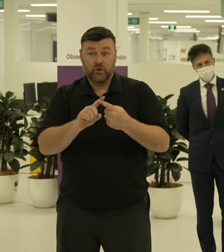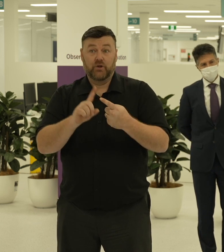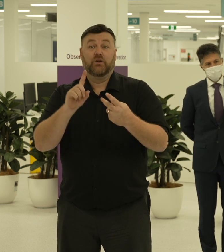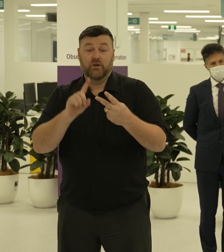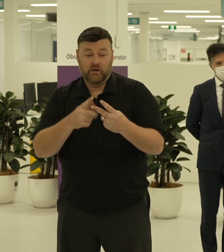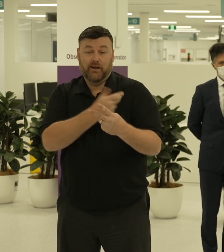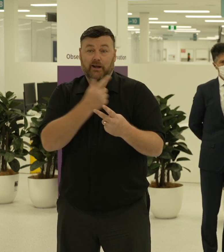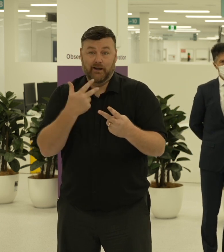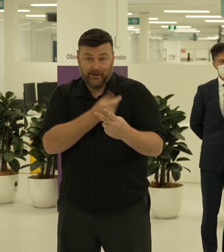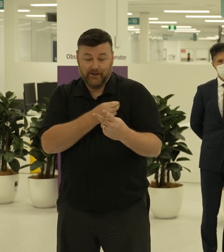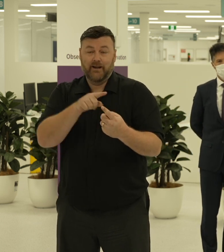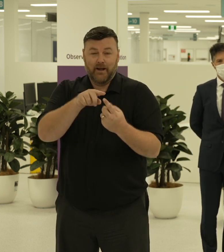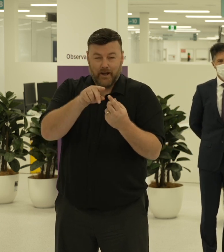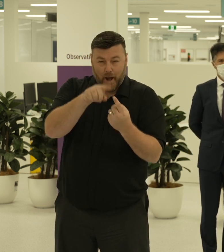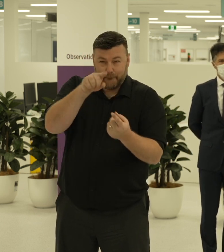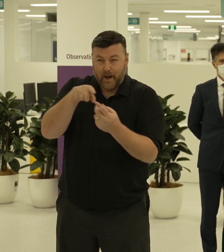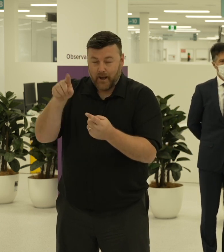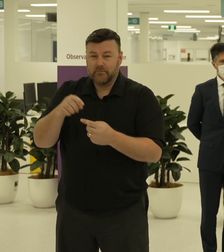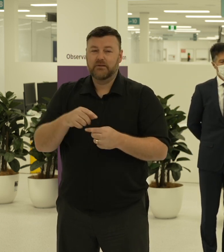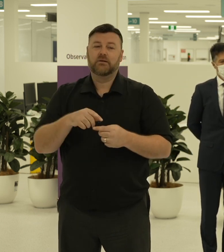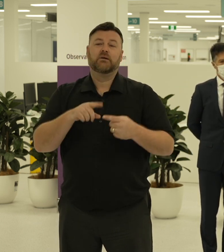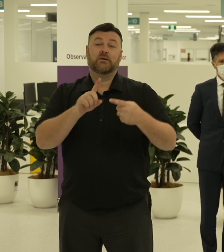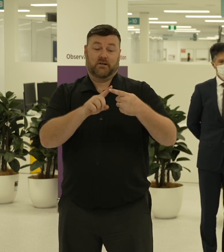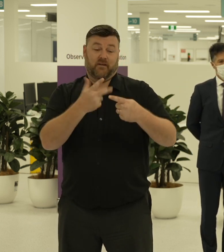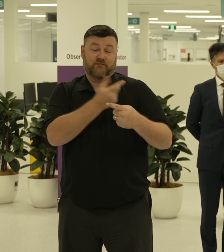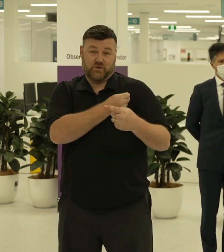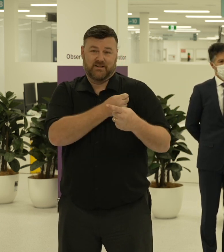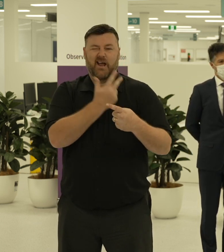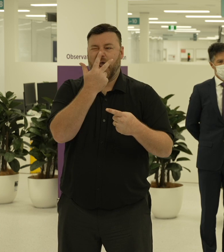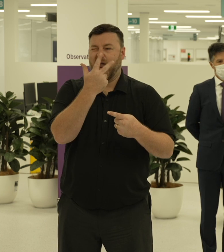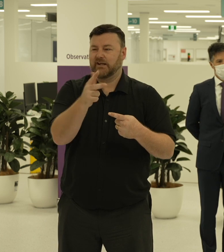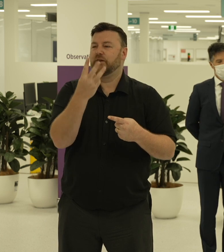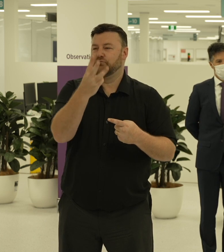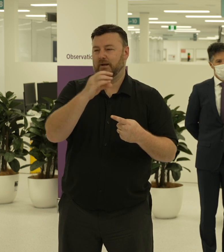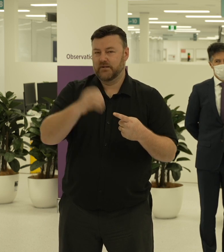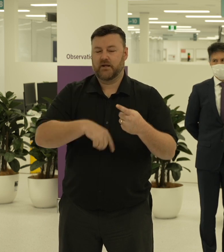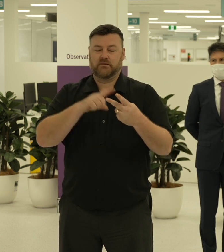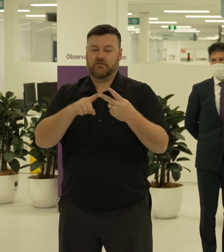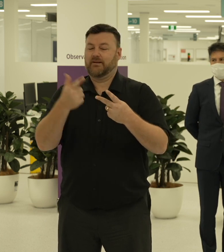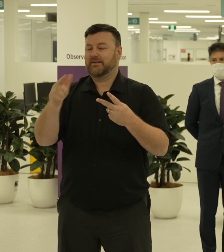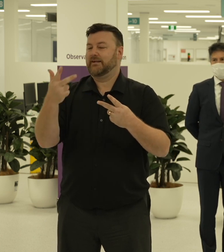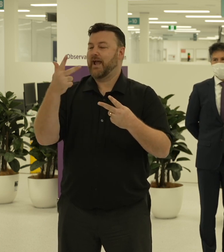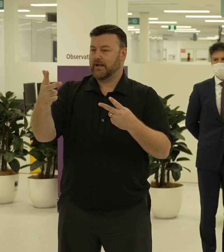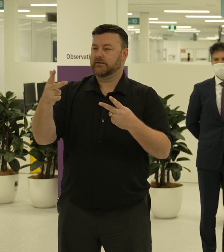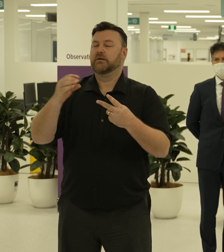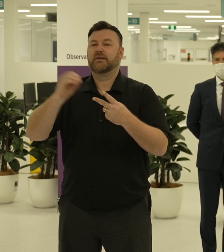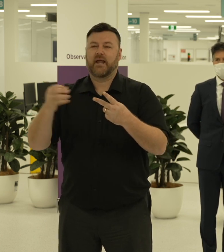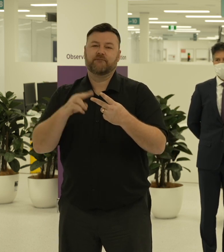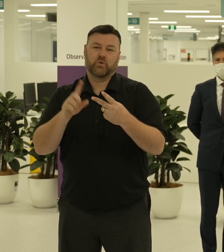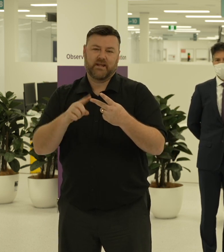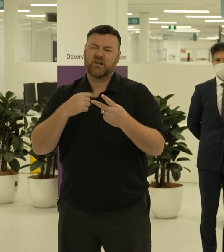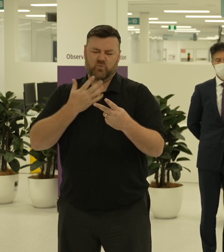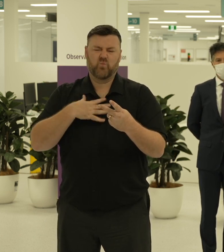inching upwards, but clearly that's sitting at 83.4% for the first dose and 78.7% for the second dose, and we would